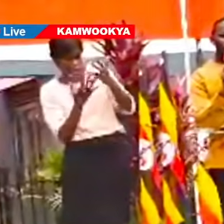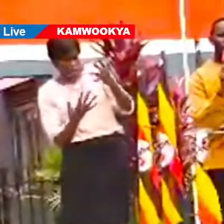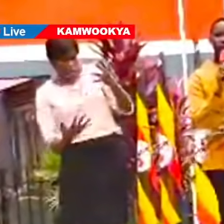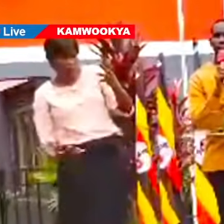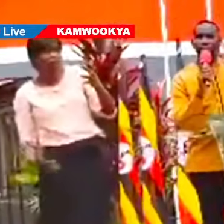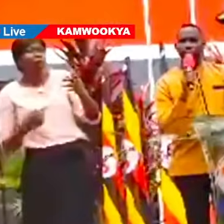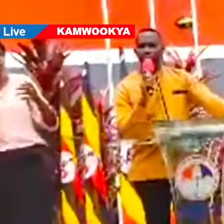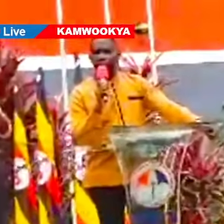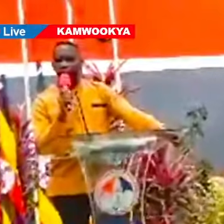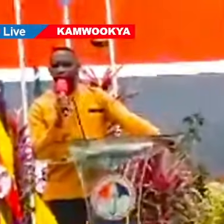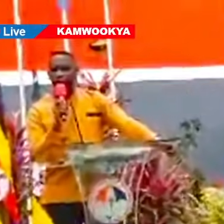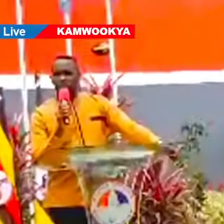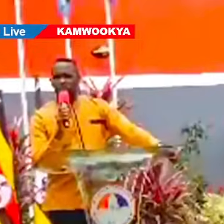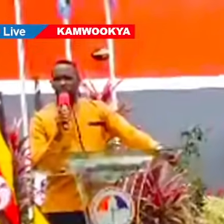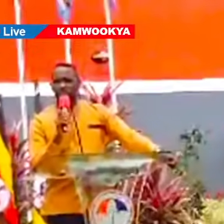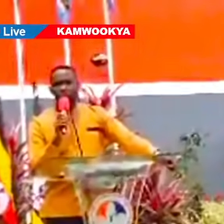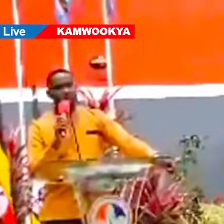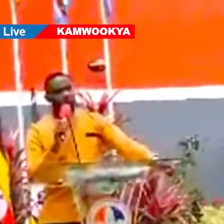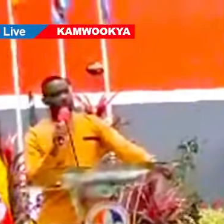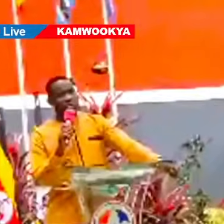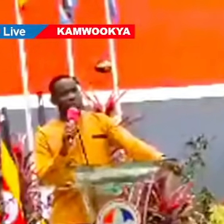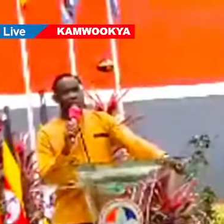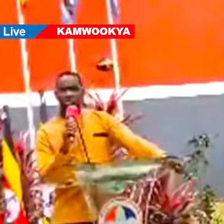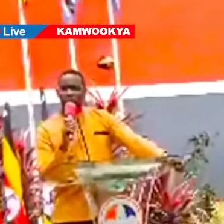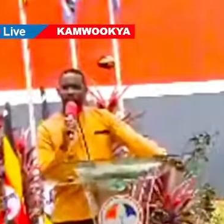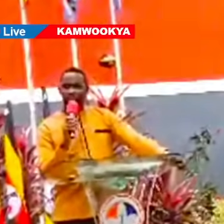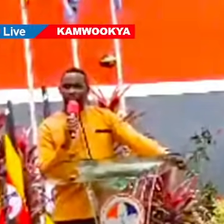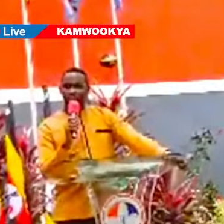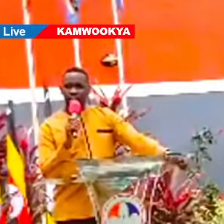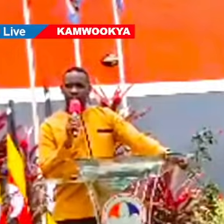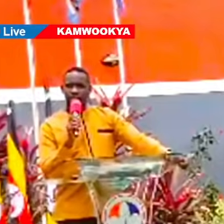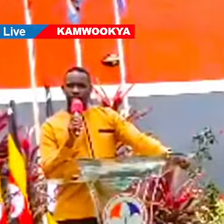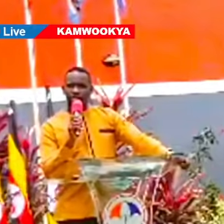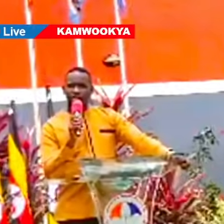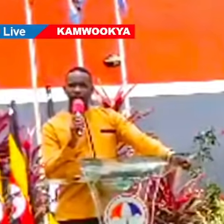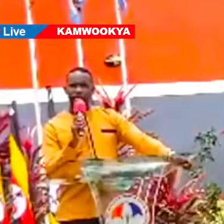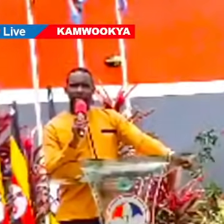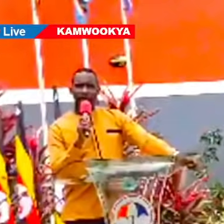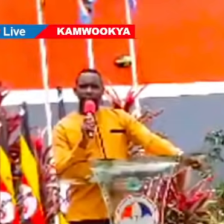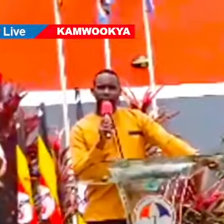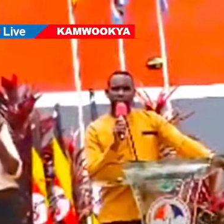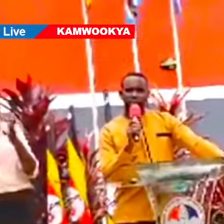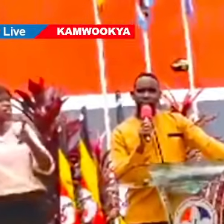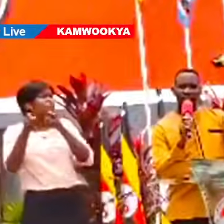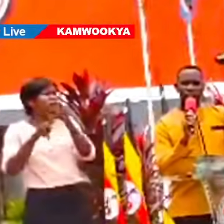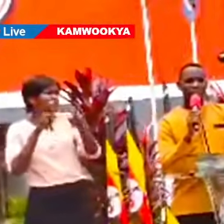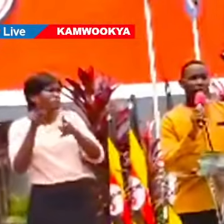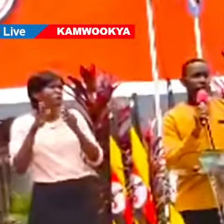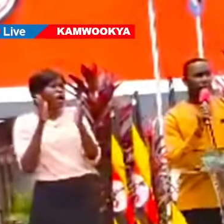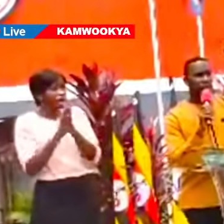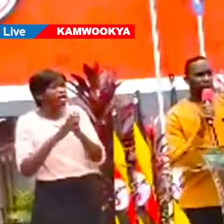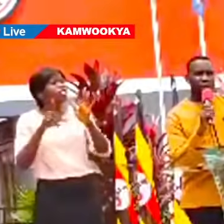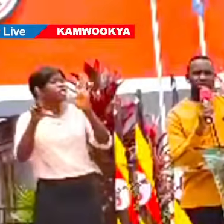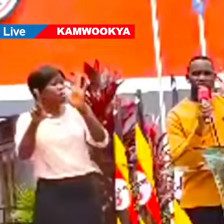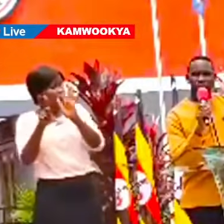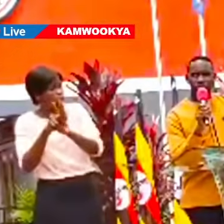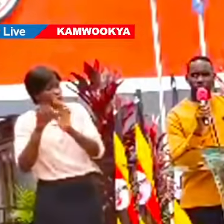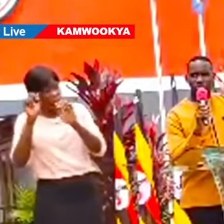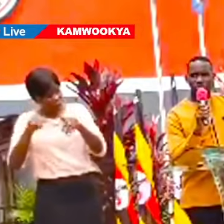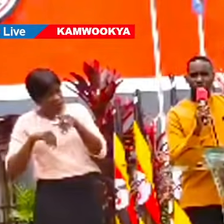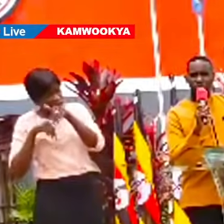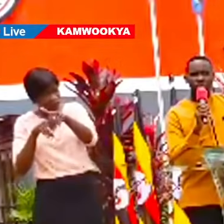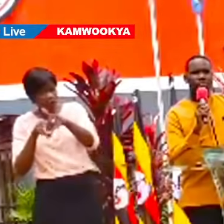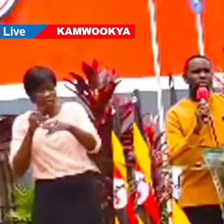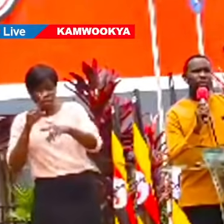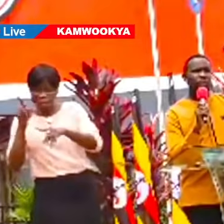eyo abatamanyikiddwa, naye nabo bantu bannayuganda, era amateeka galina okugondebwa nga abantu bano